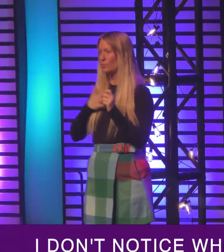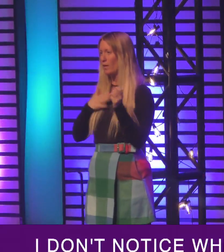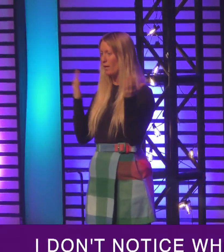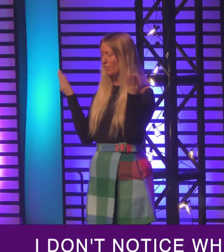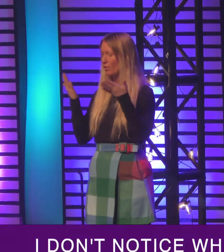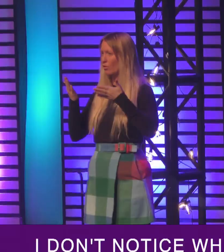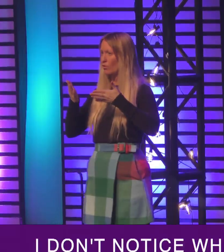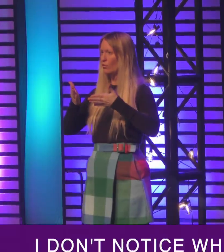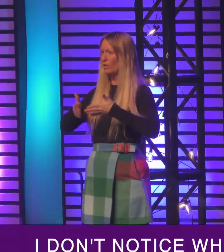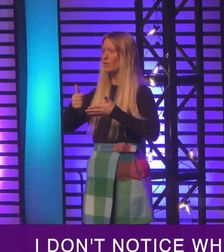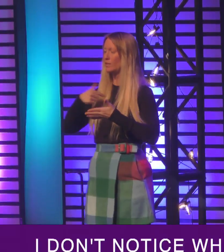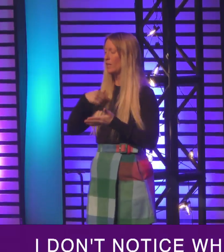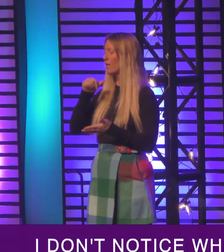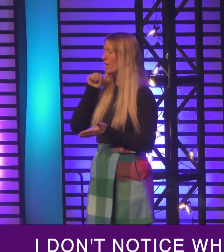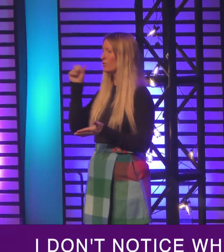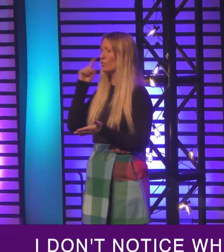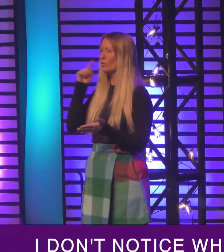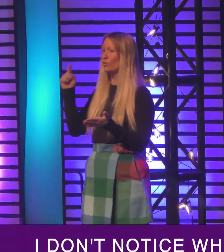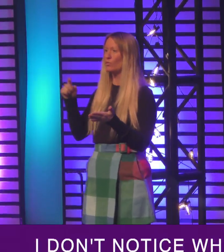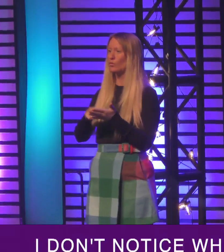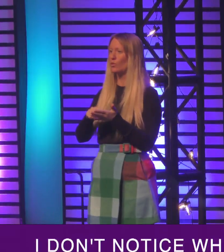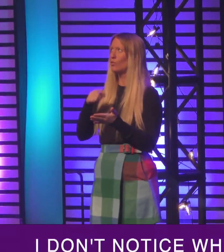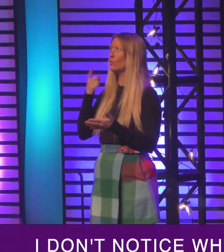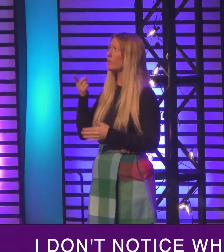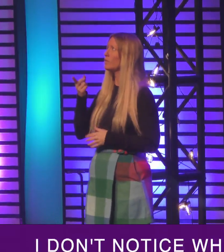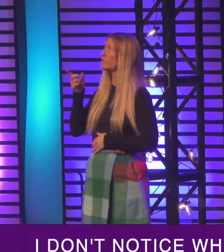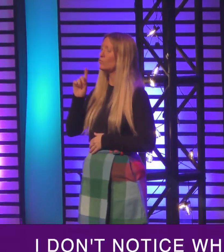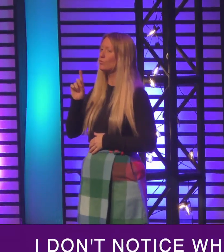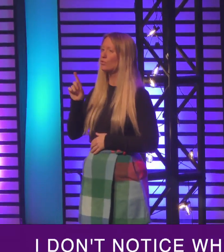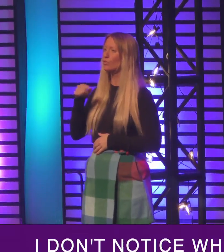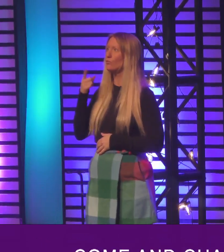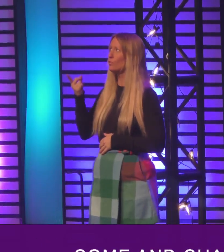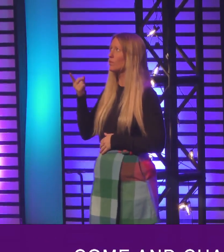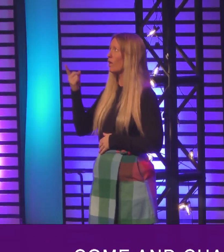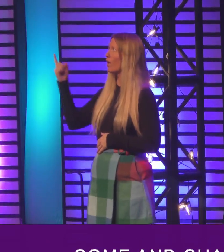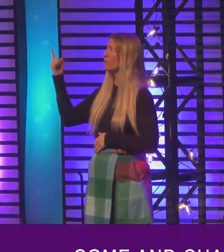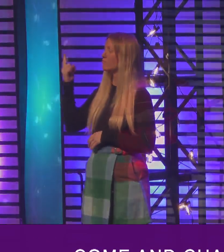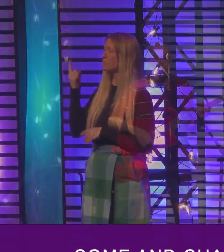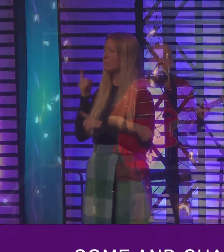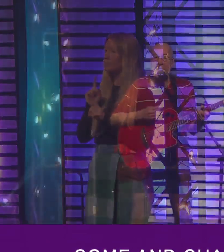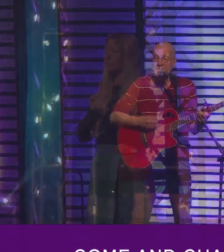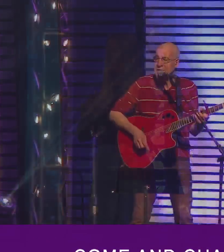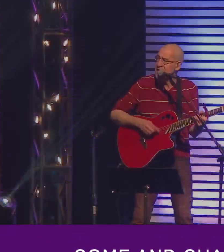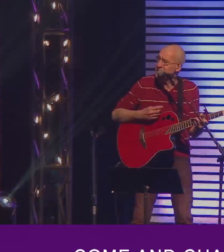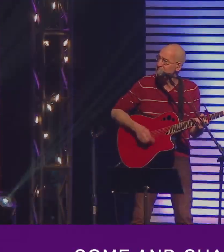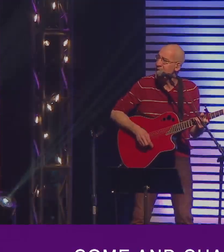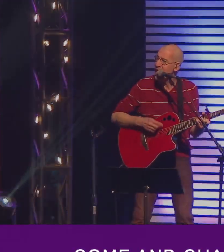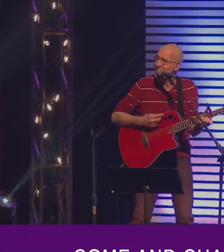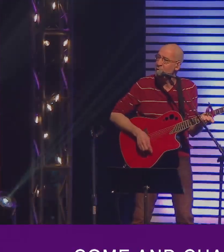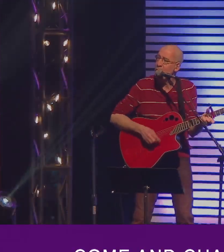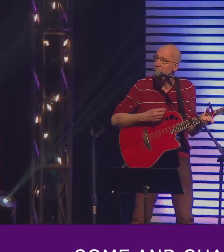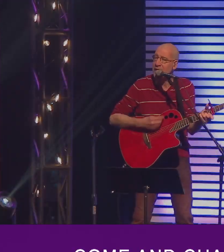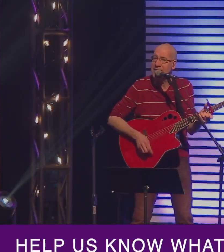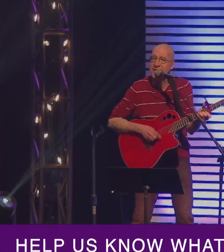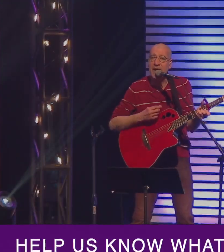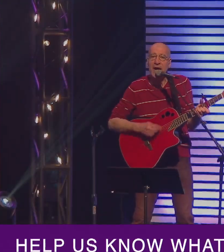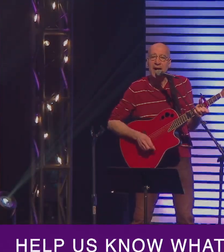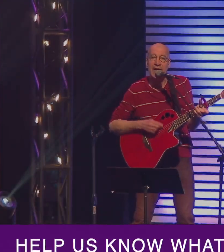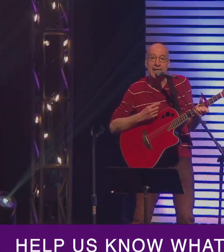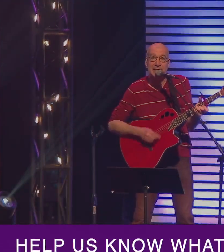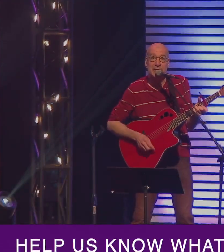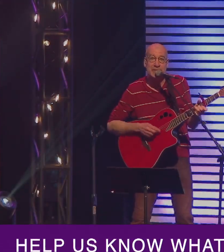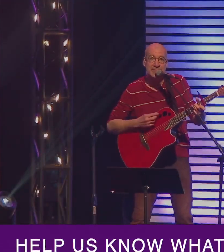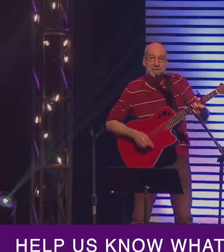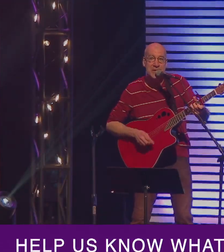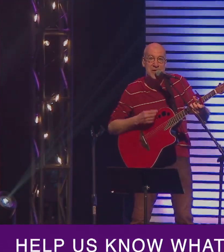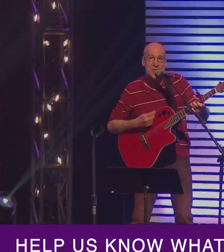I don't know if where you're going near enough. Come and change my focus.